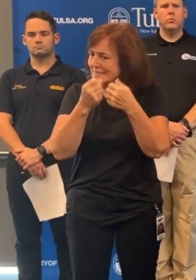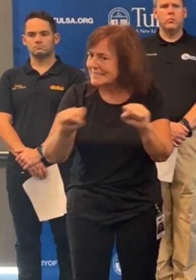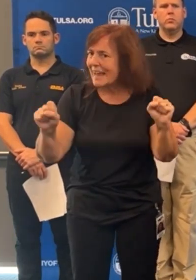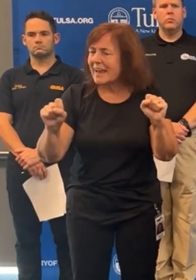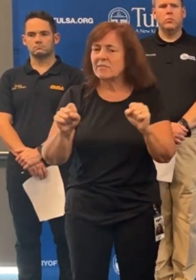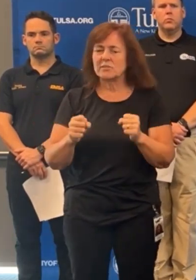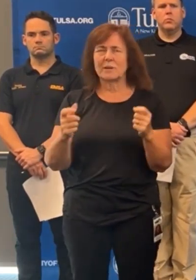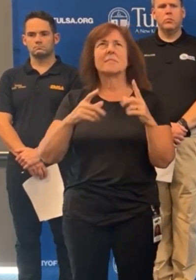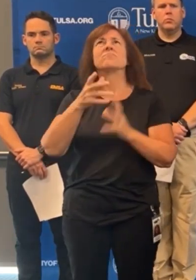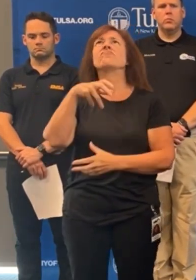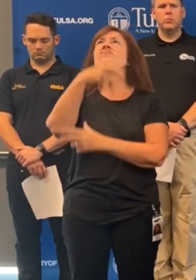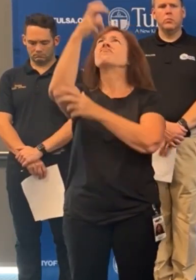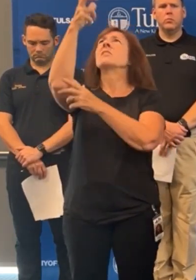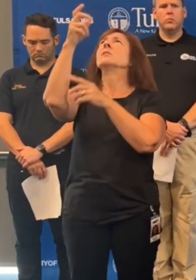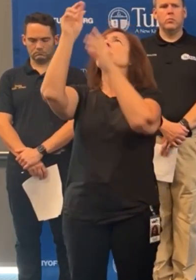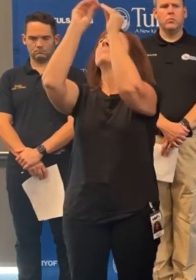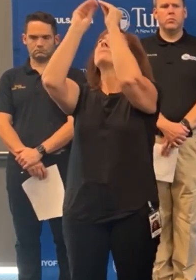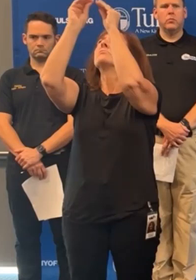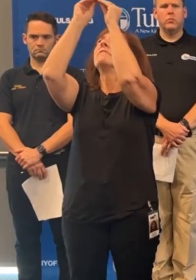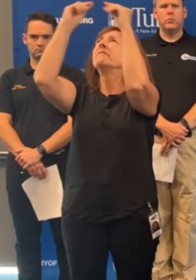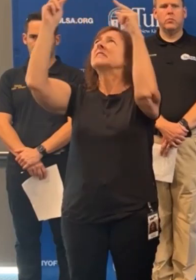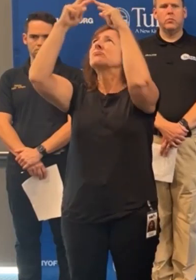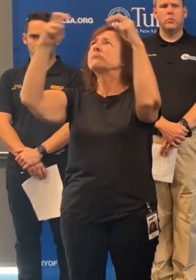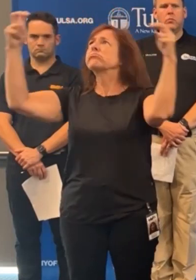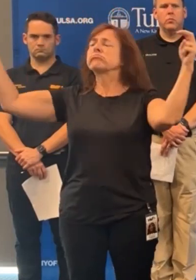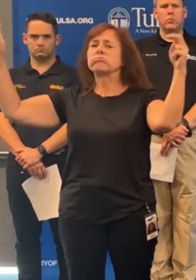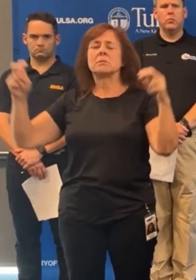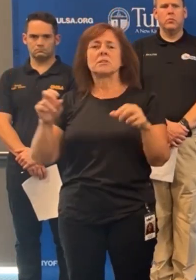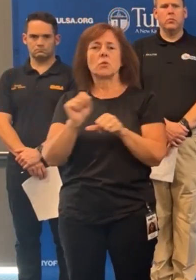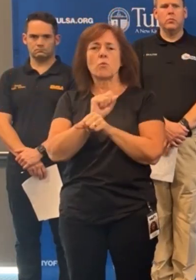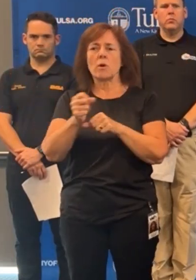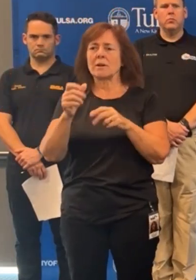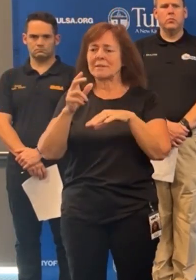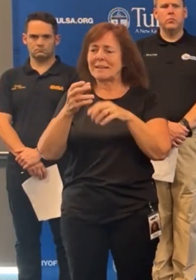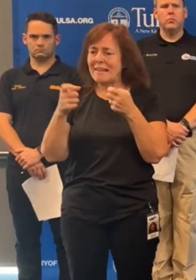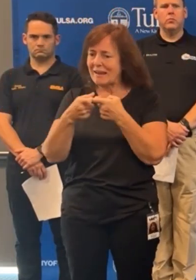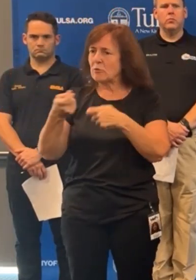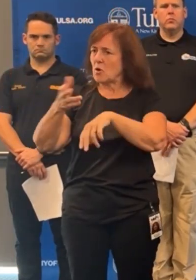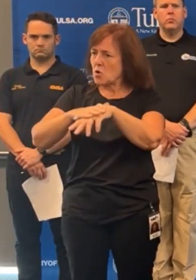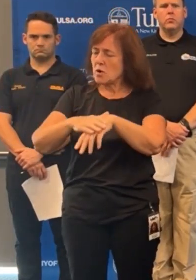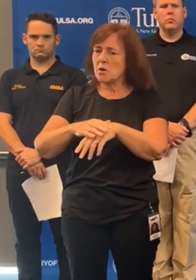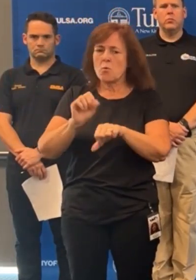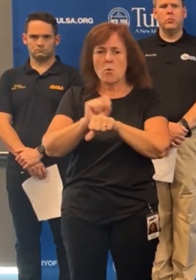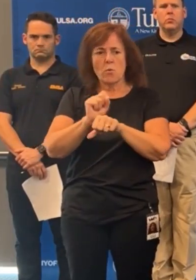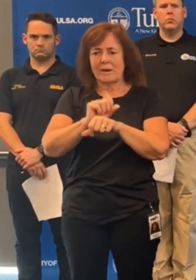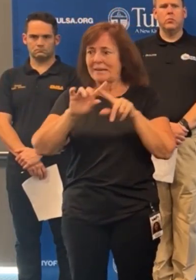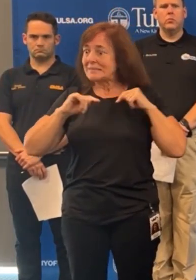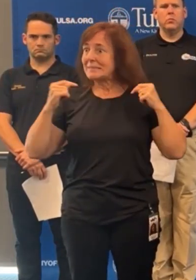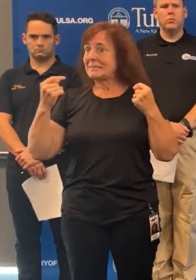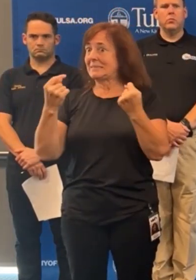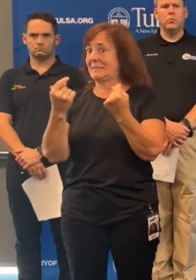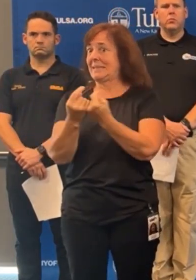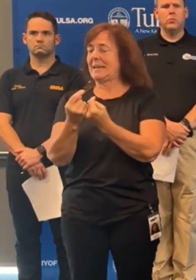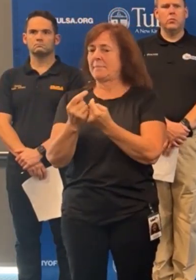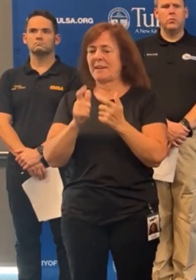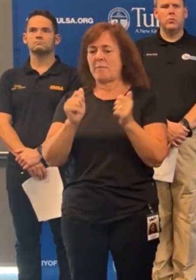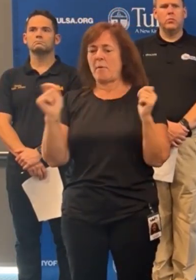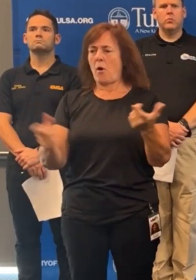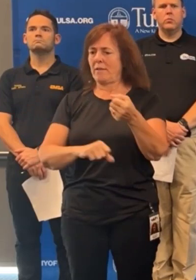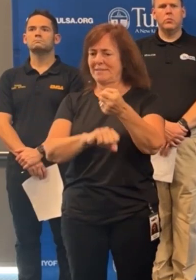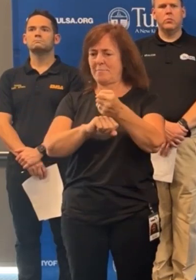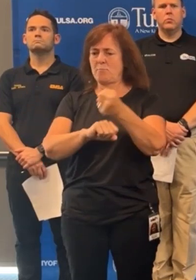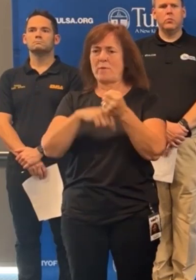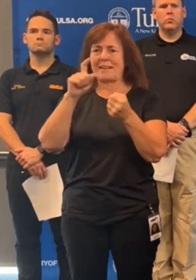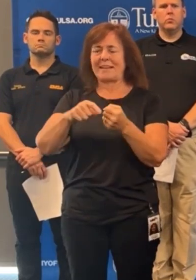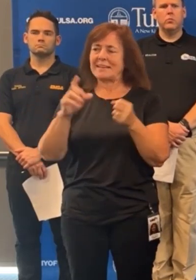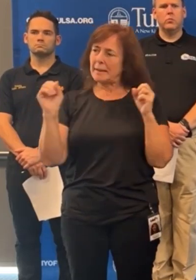get Tulsa's power restored and back on. And we're working hand in hand here as a team to give them all the support they